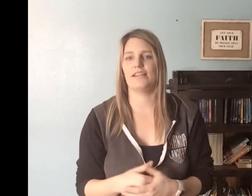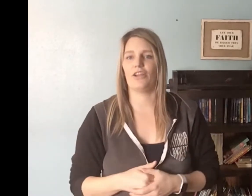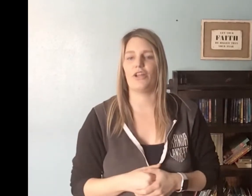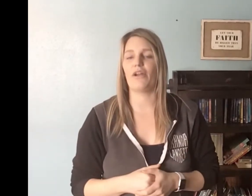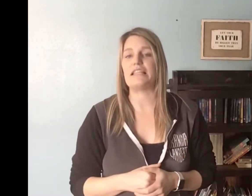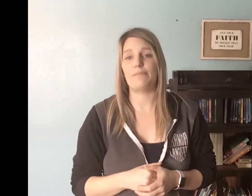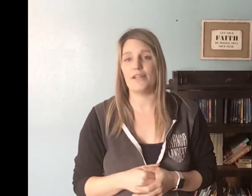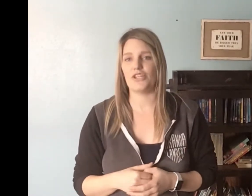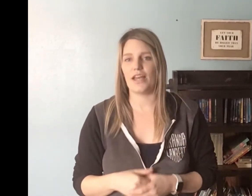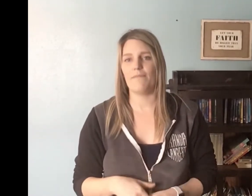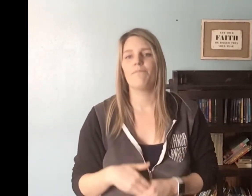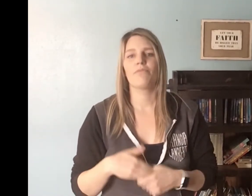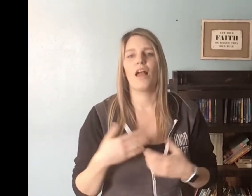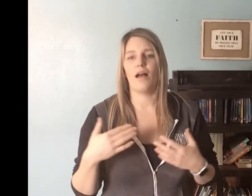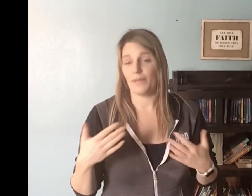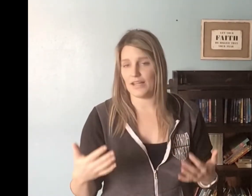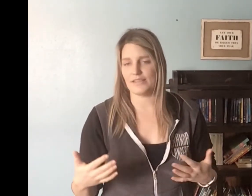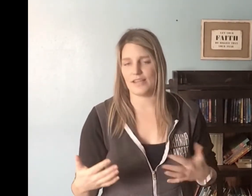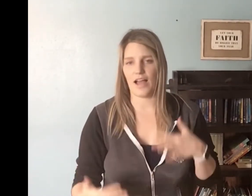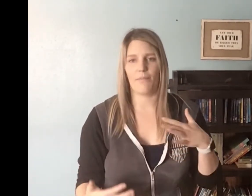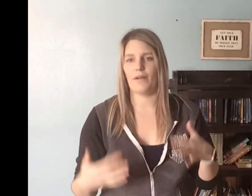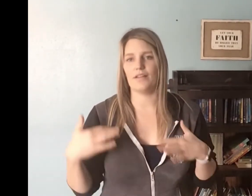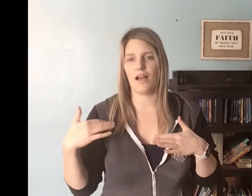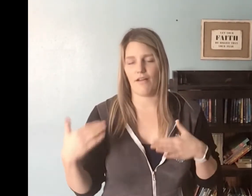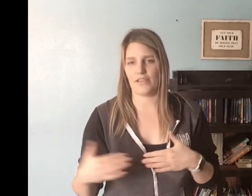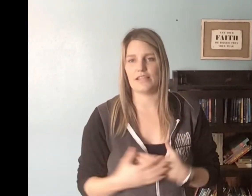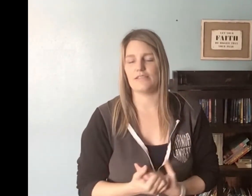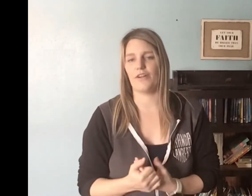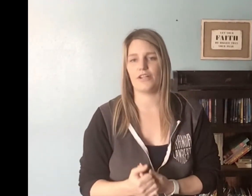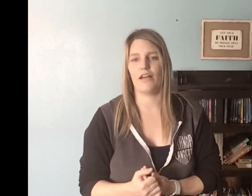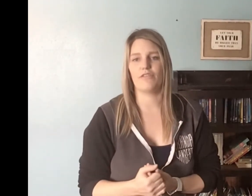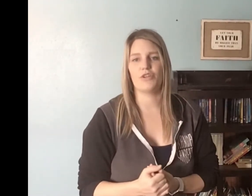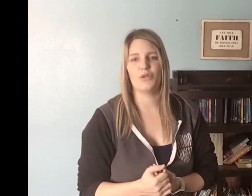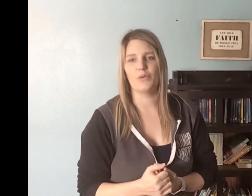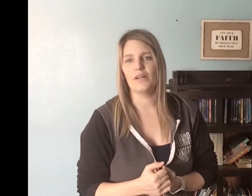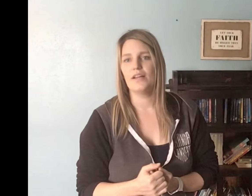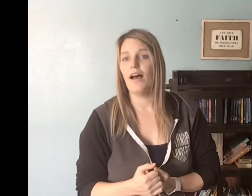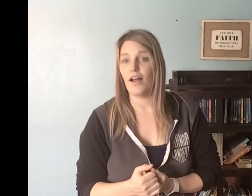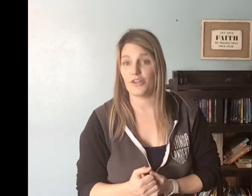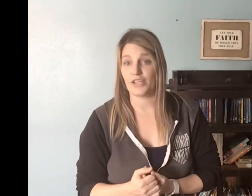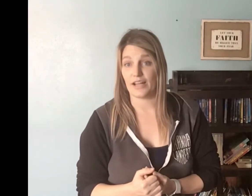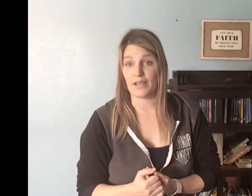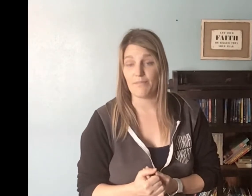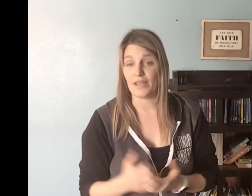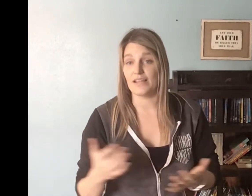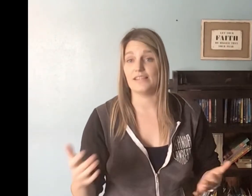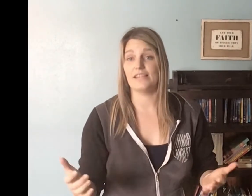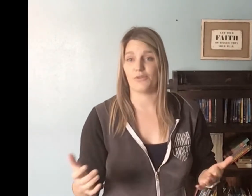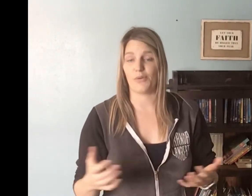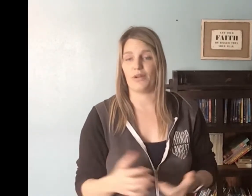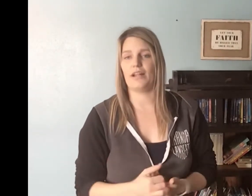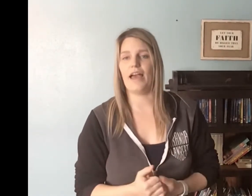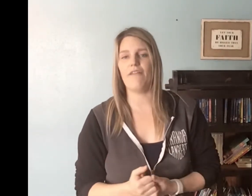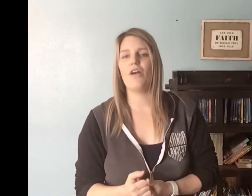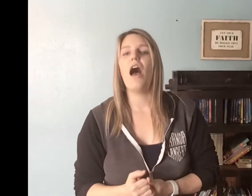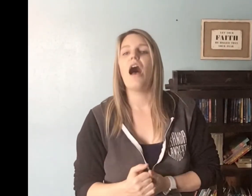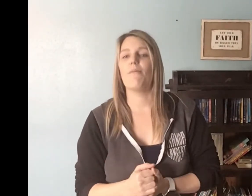great speech yet. He does talk, but obviously it's very tough to understand him because he is only 1.5. I'm going to show